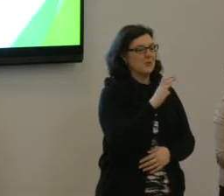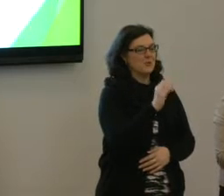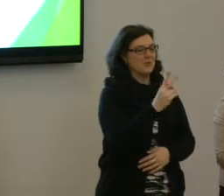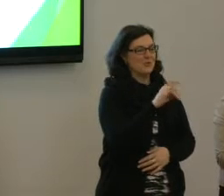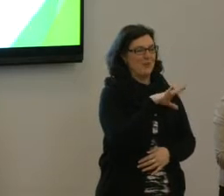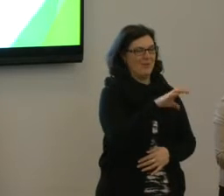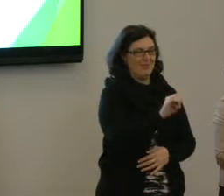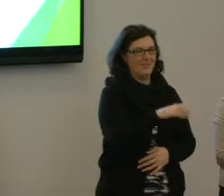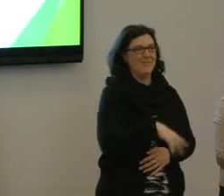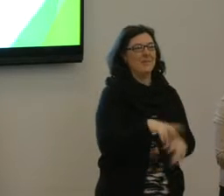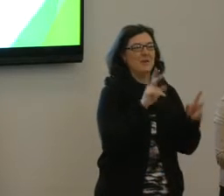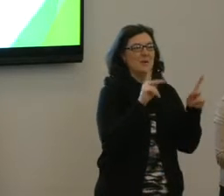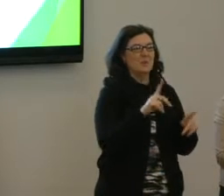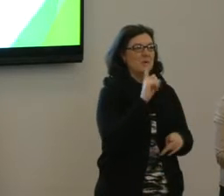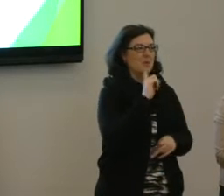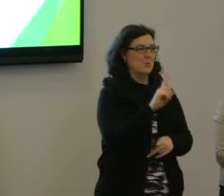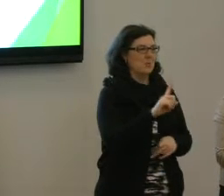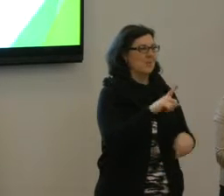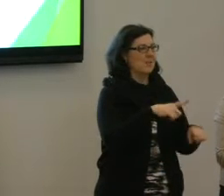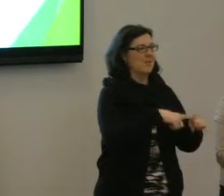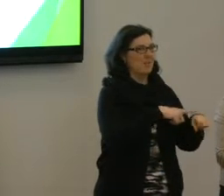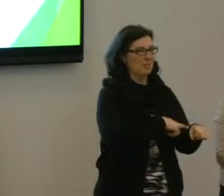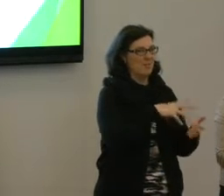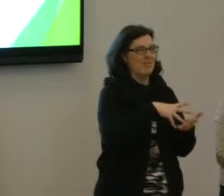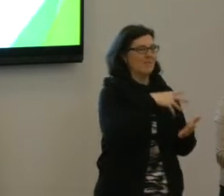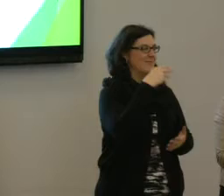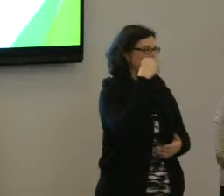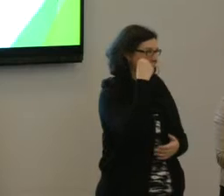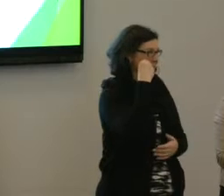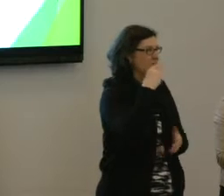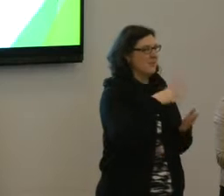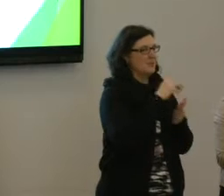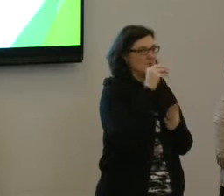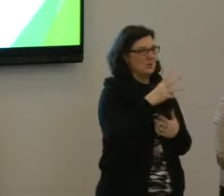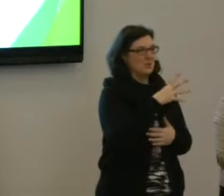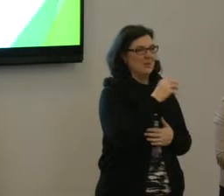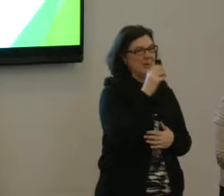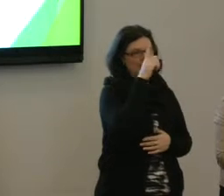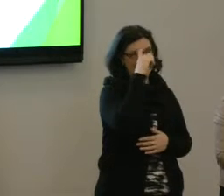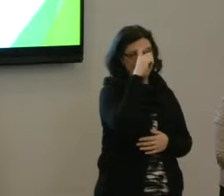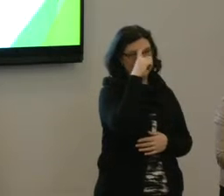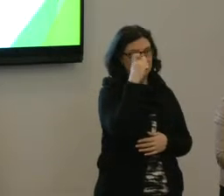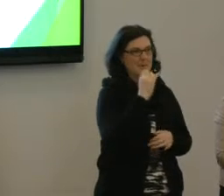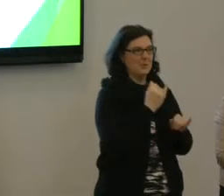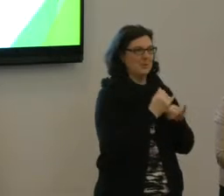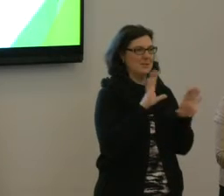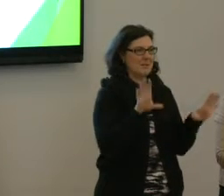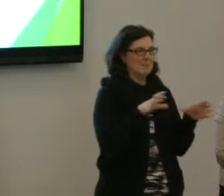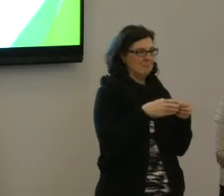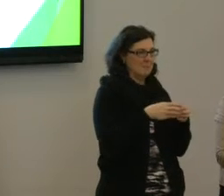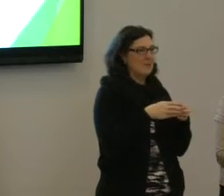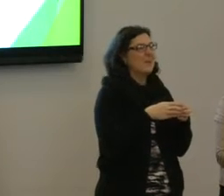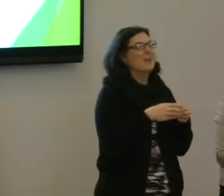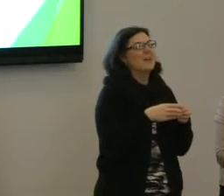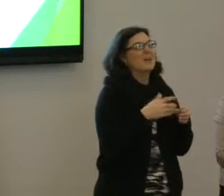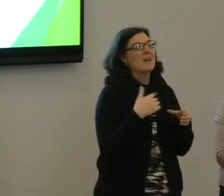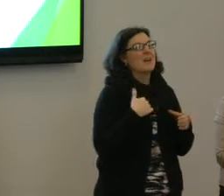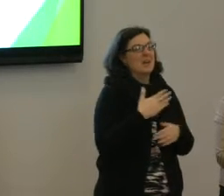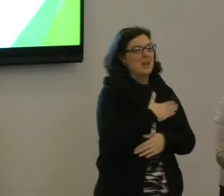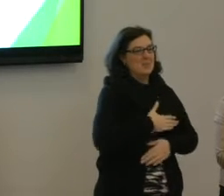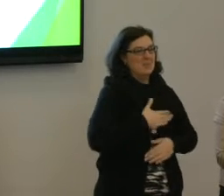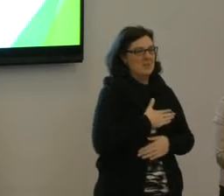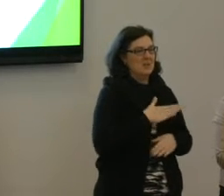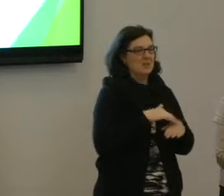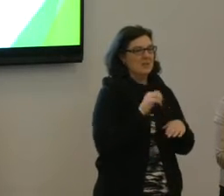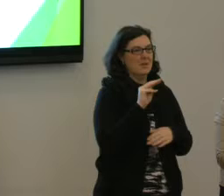As a person who has long learned from Bill as a student and a Summer Institute groupie, I am so pleased that he could come